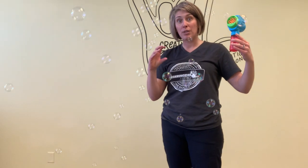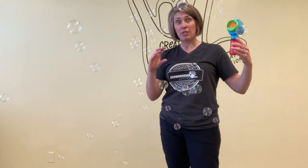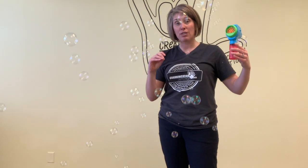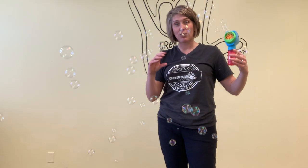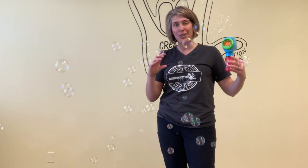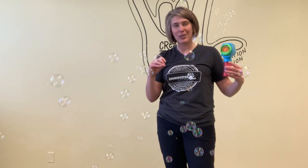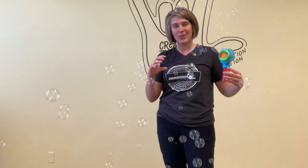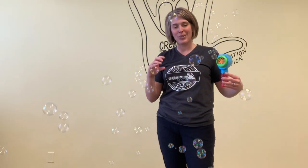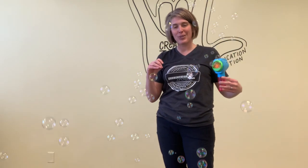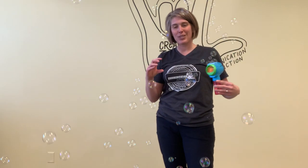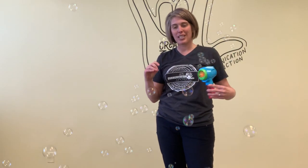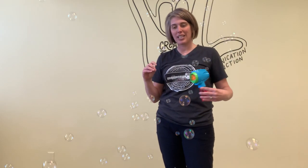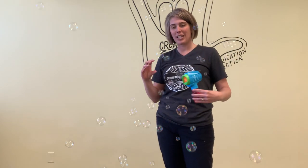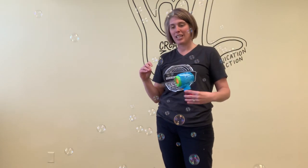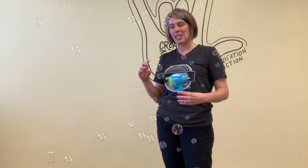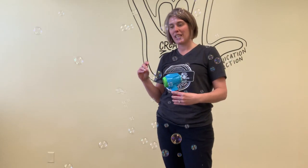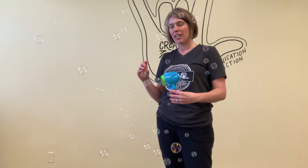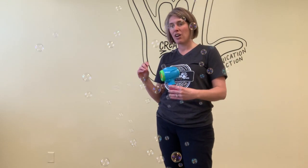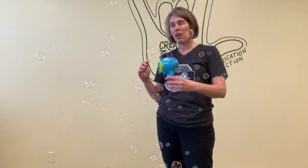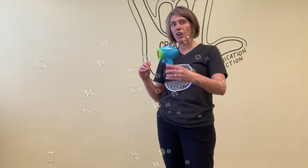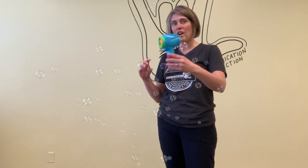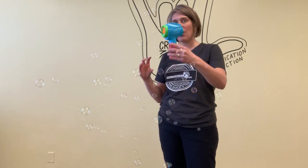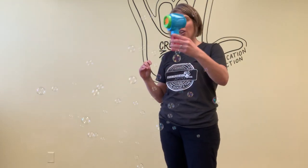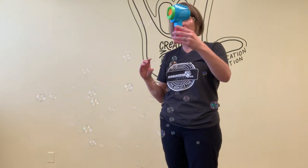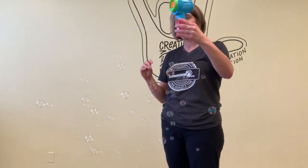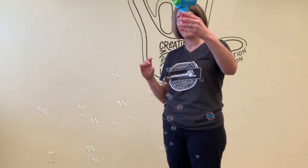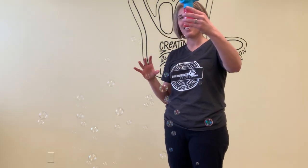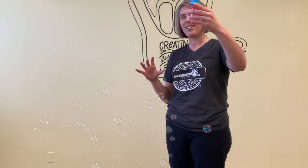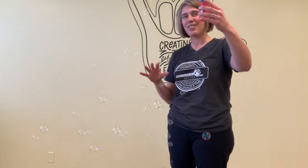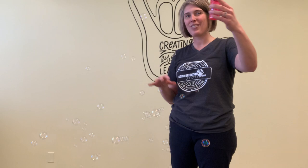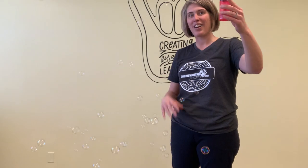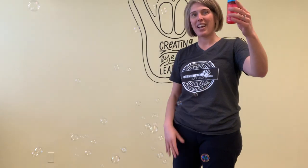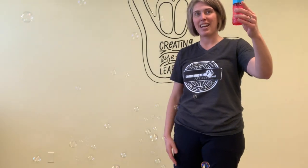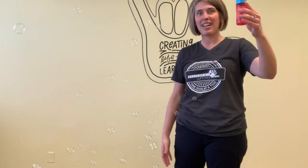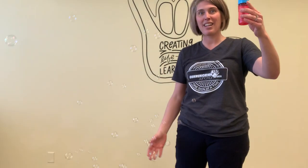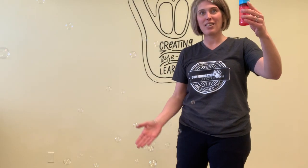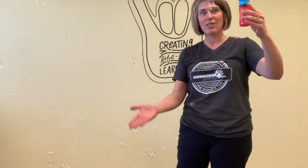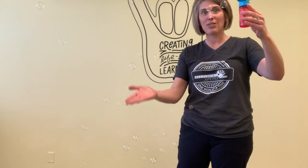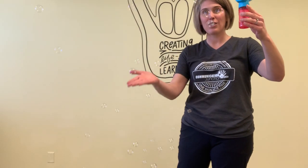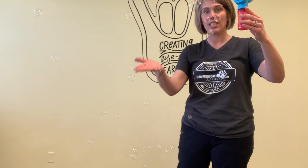Bubbles floating all around.